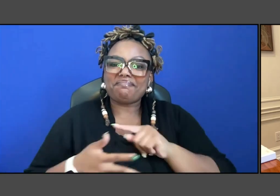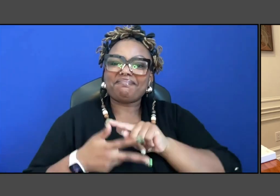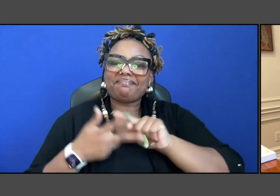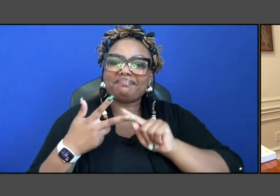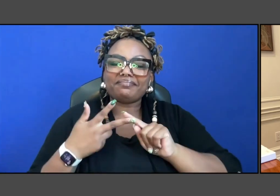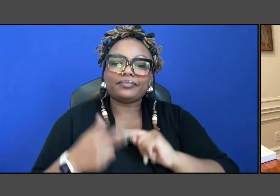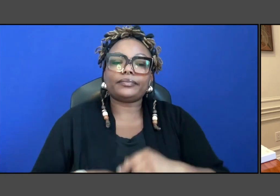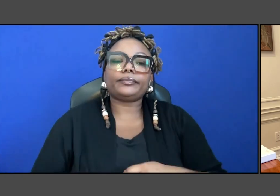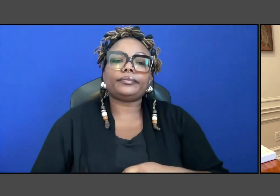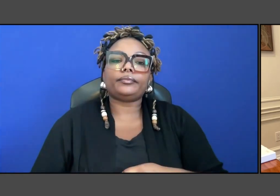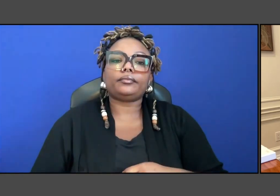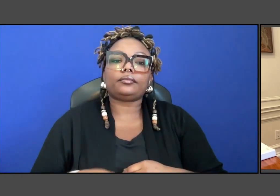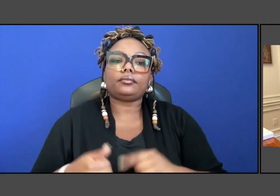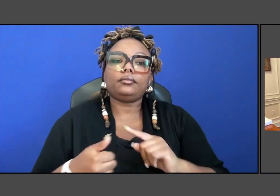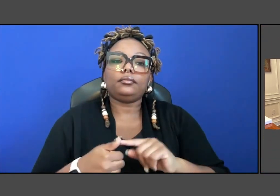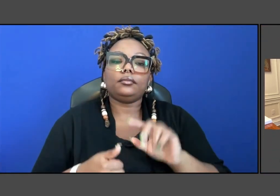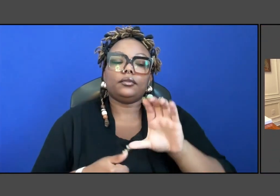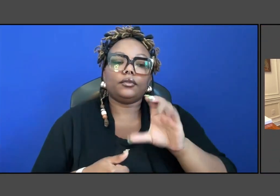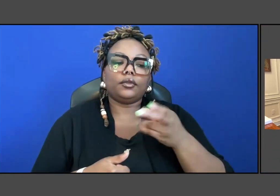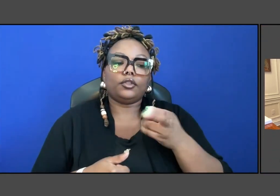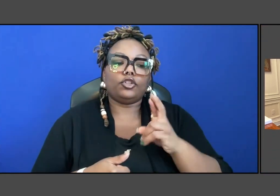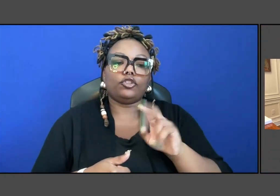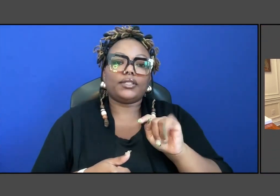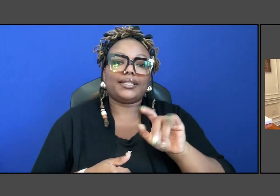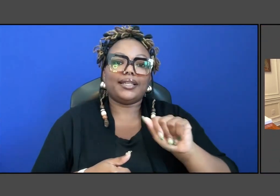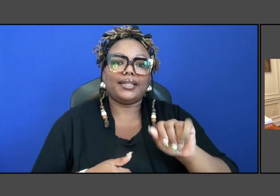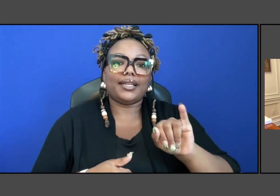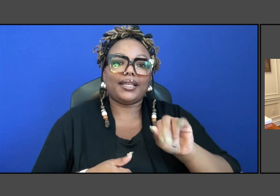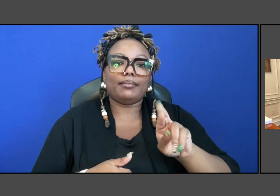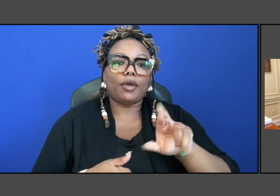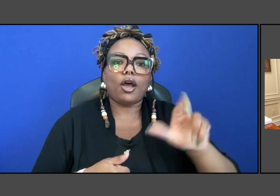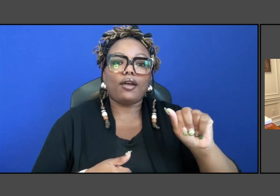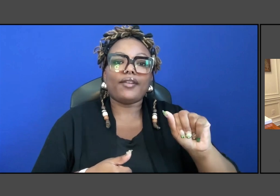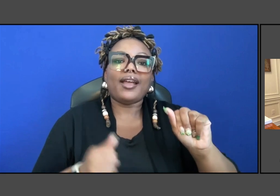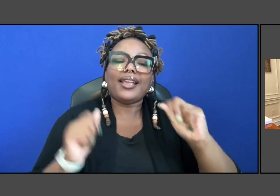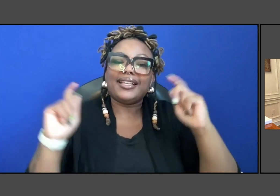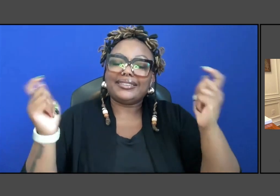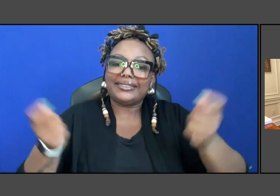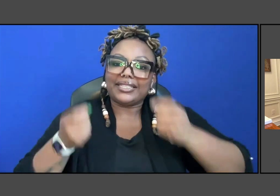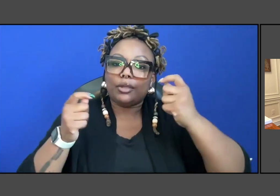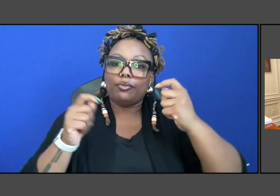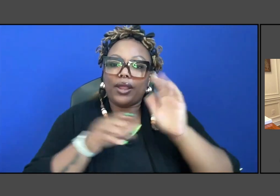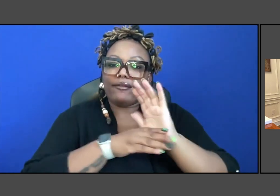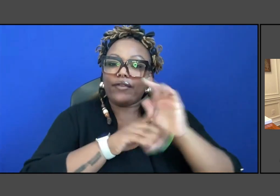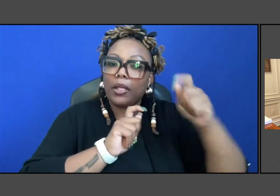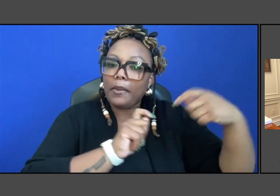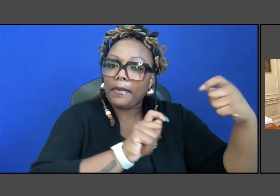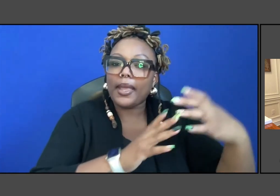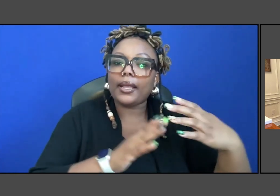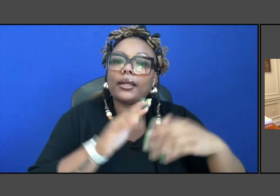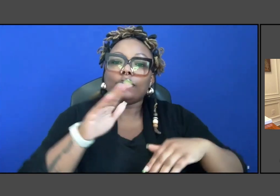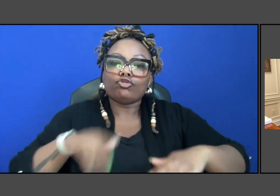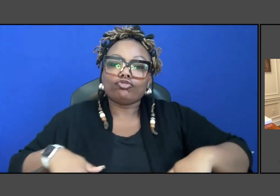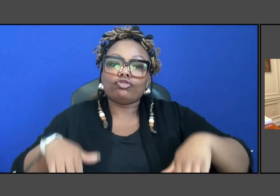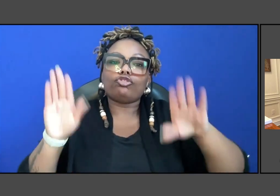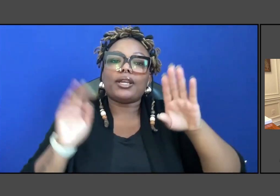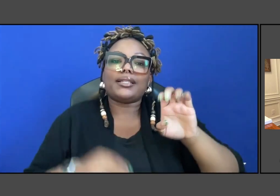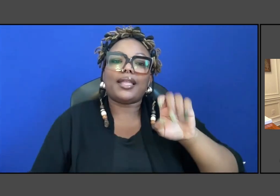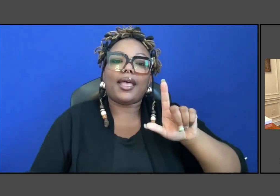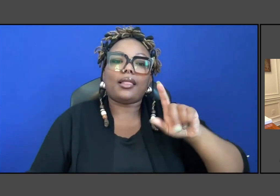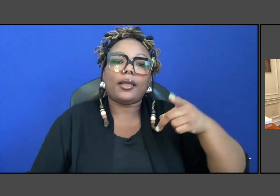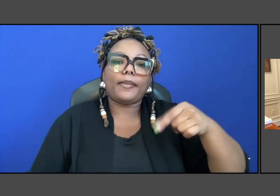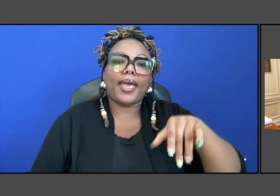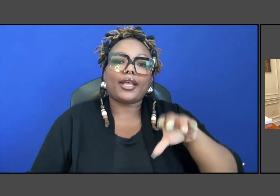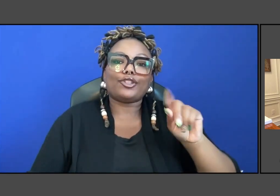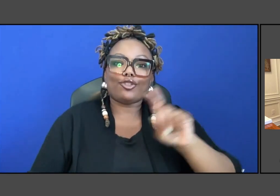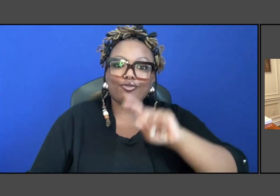First, Cristina Ibarra is a widely celebrated filmmaker raised in the borderlands of El Paso, Texas, and